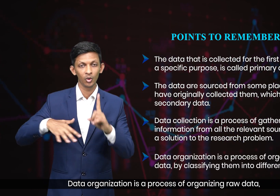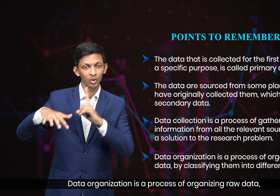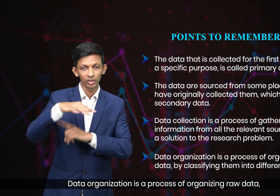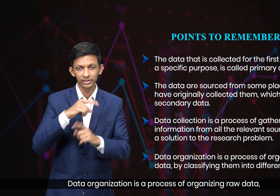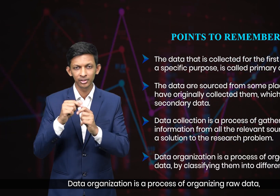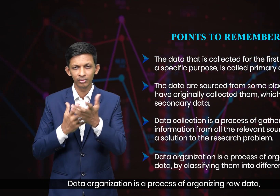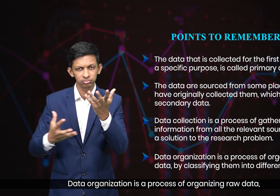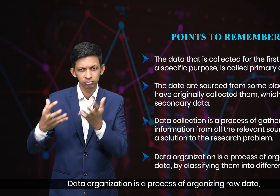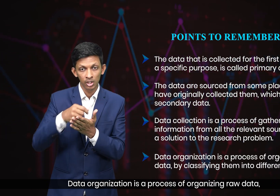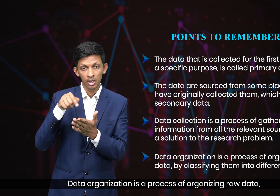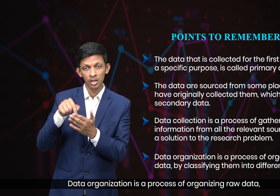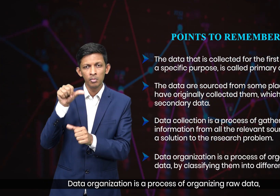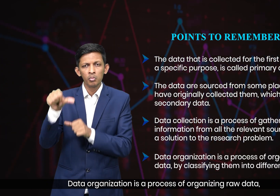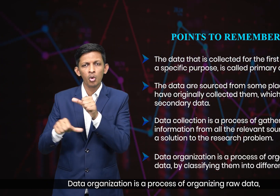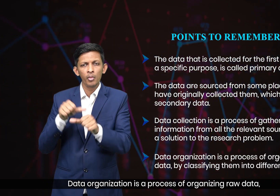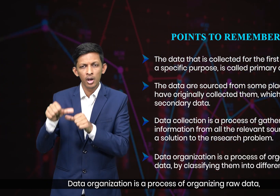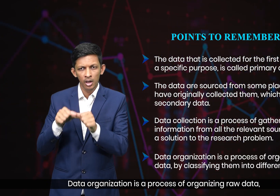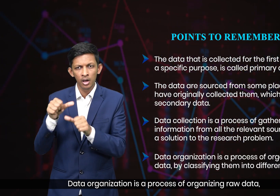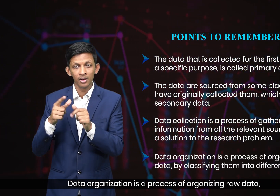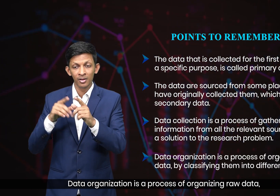Data organization is a process of organizing raw